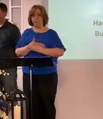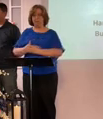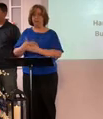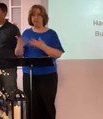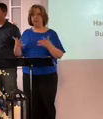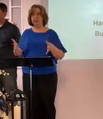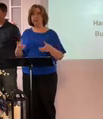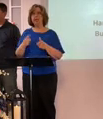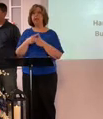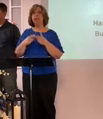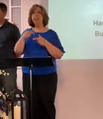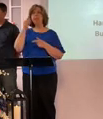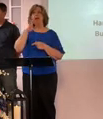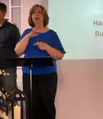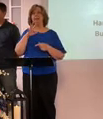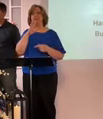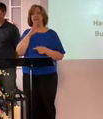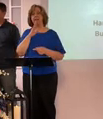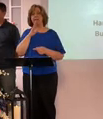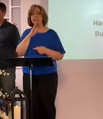Then God said, nah,